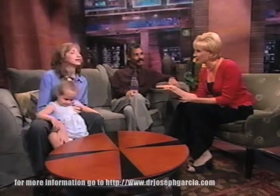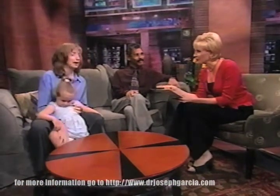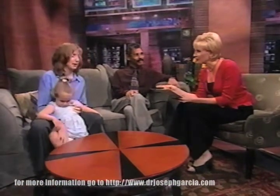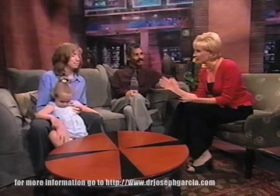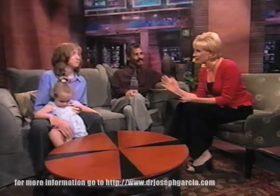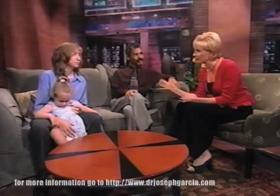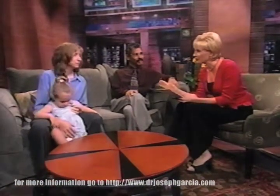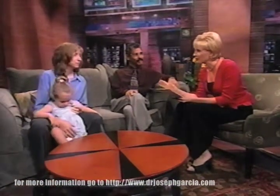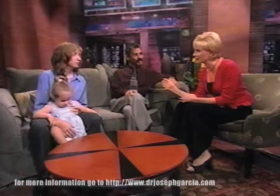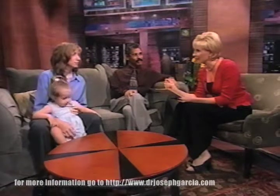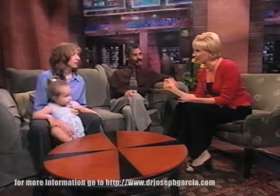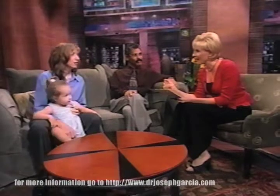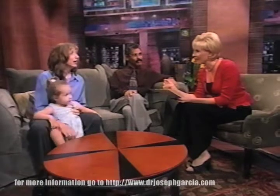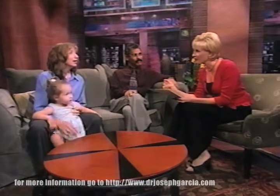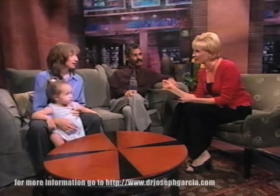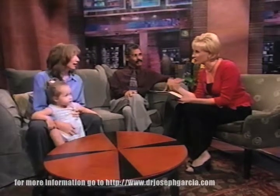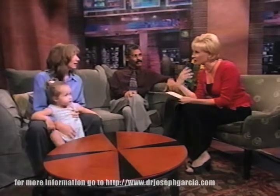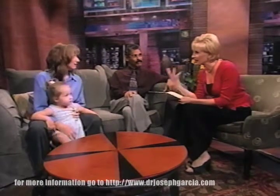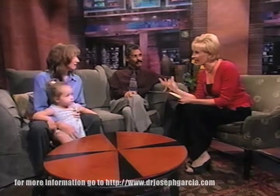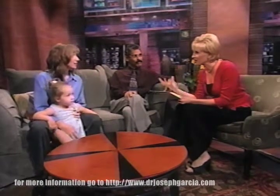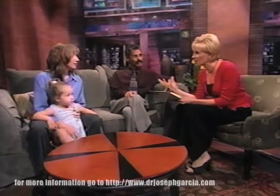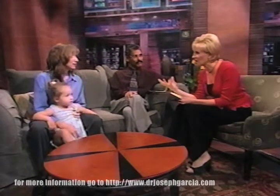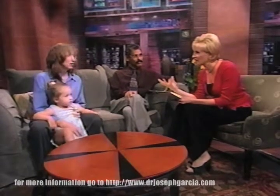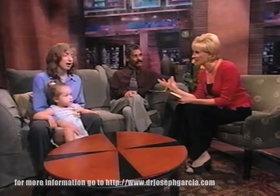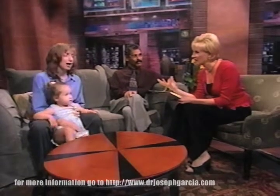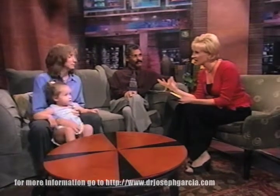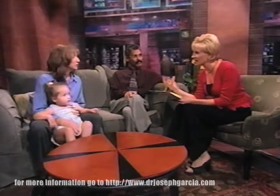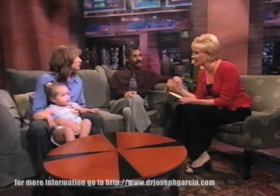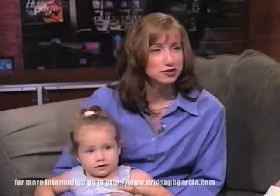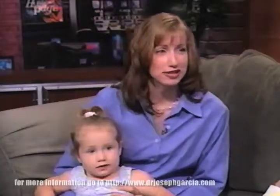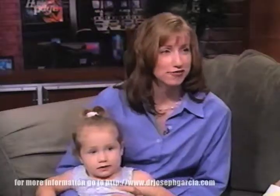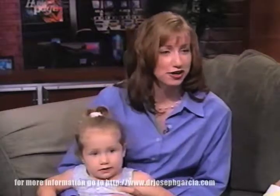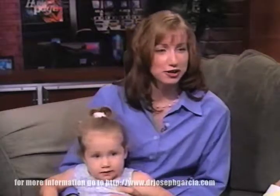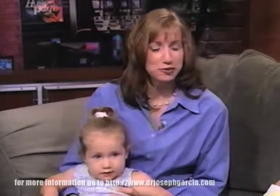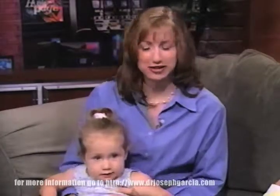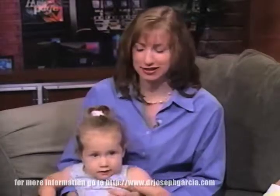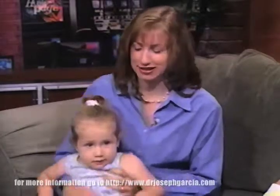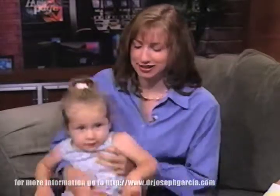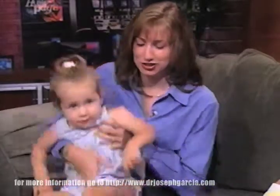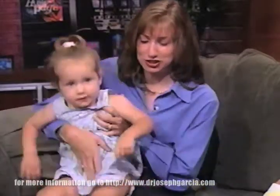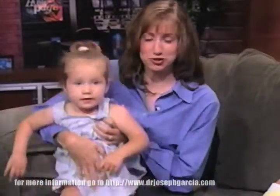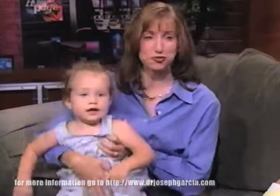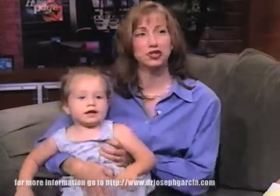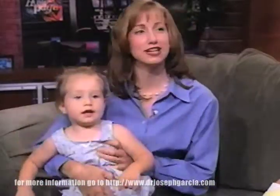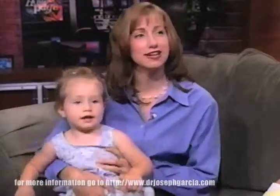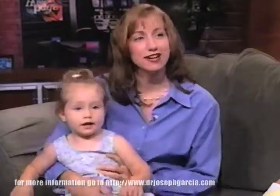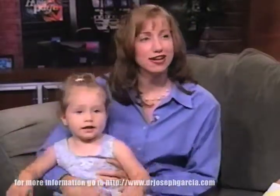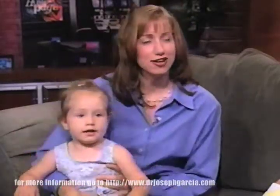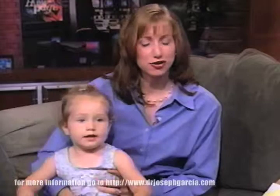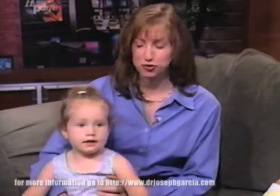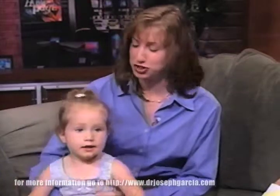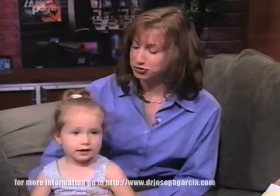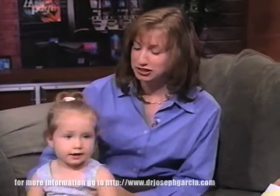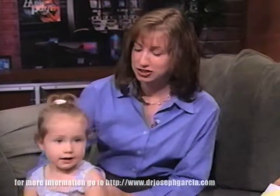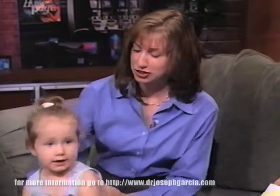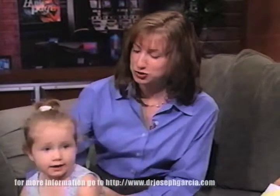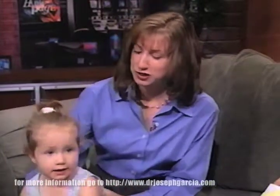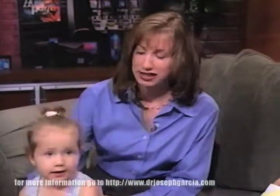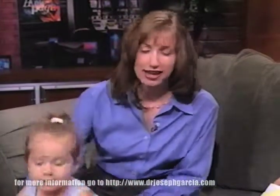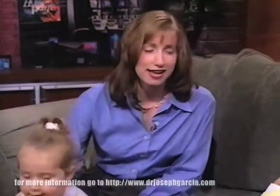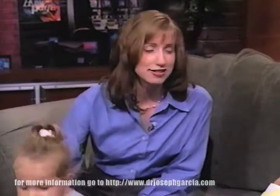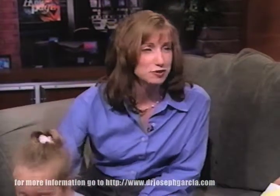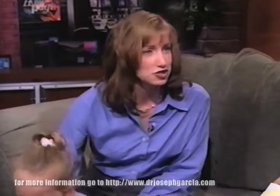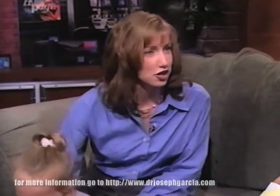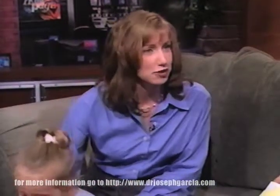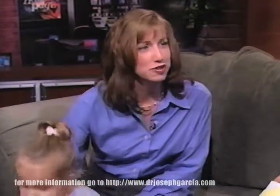months old. Yeah. And you started this a month and a half ago, and yeah. She's really catching on? Absolutely, very quickly. She just really took to